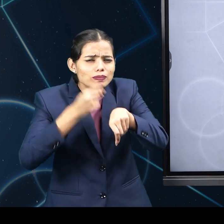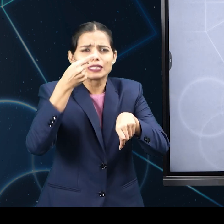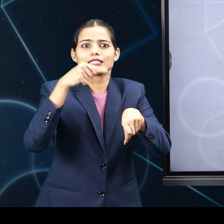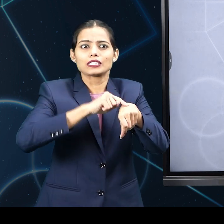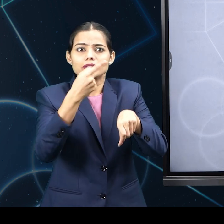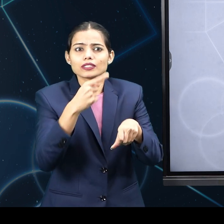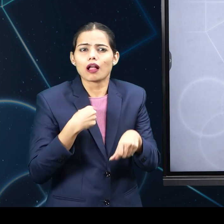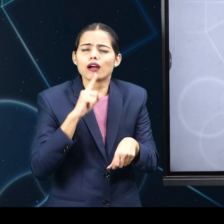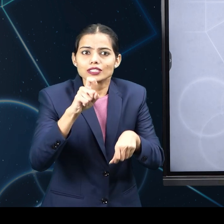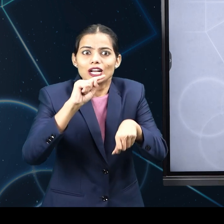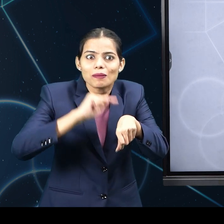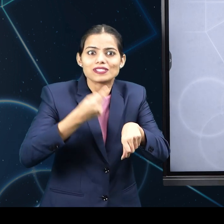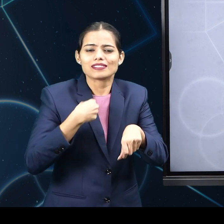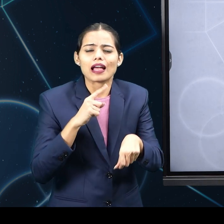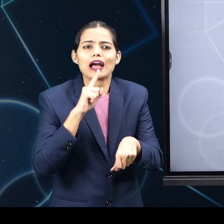empirical approach.